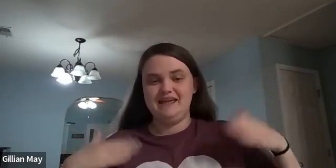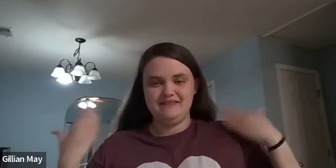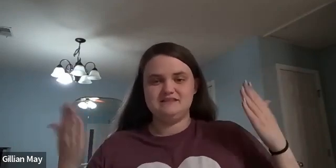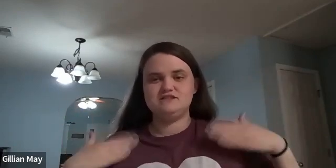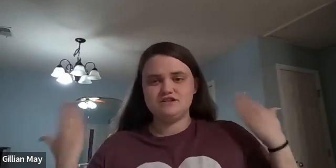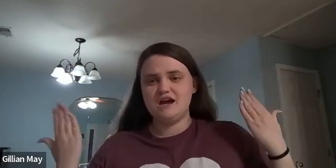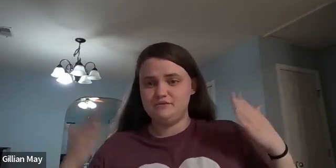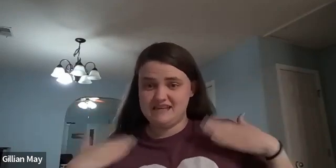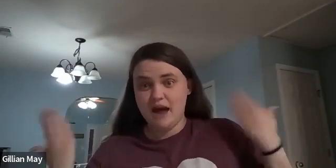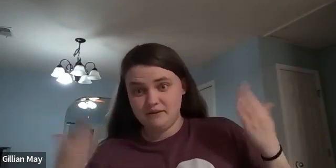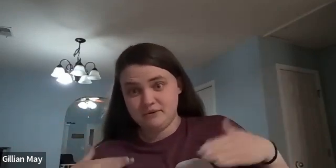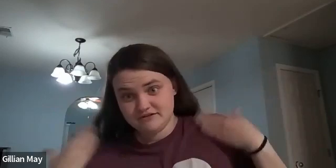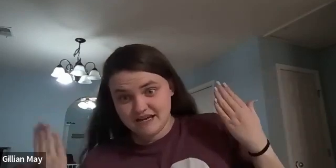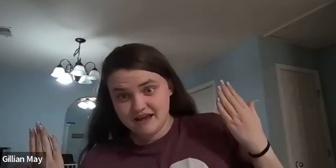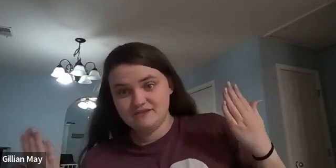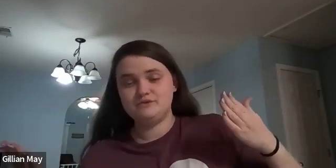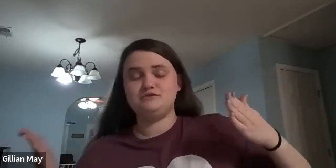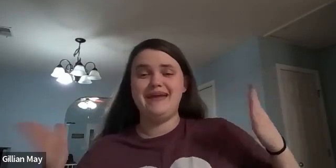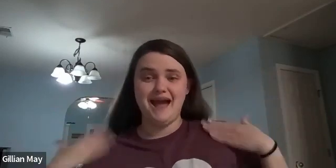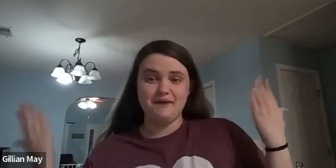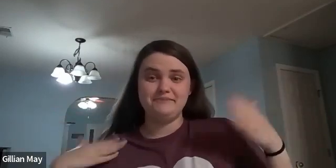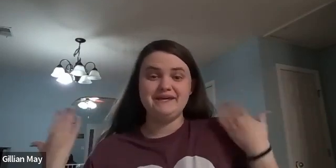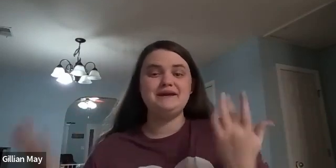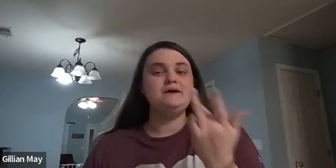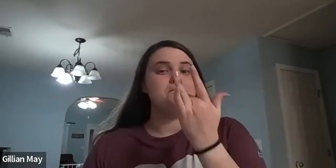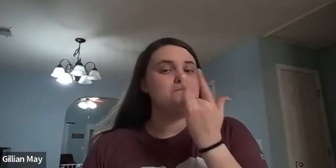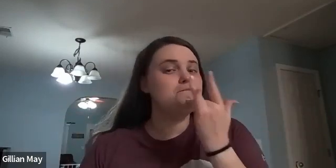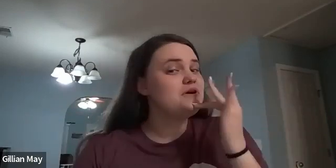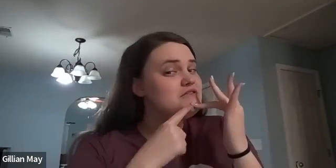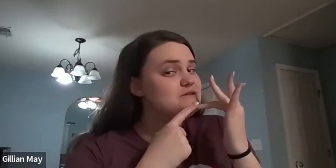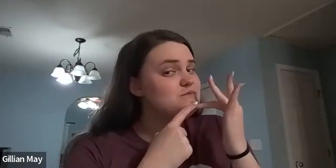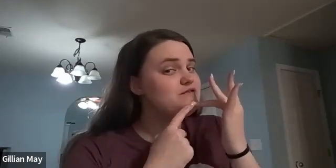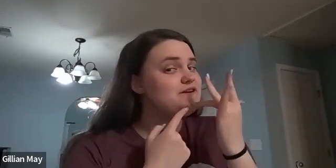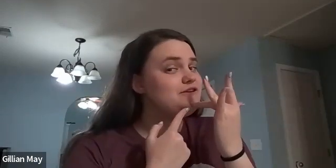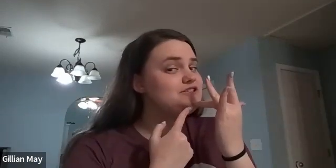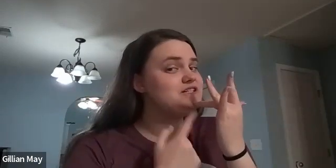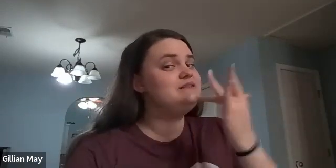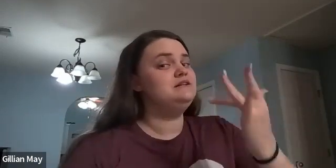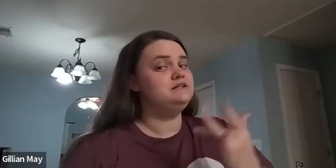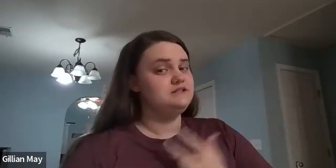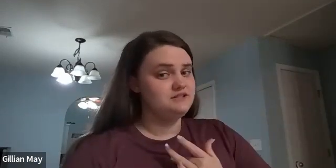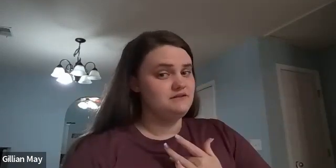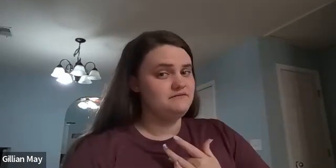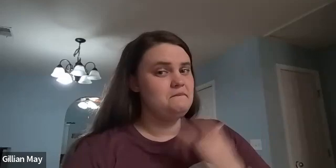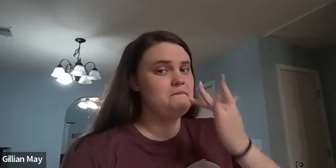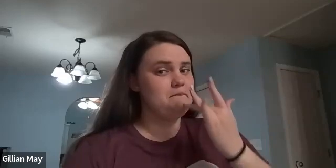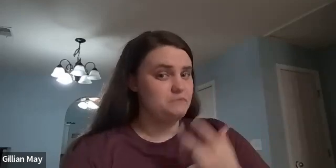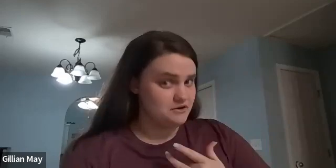And this is also how you would say happy birthday, which would be happy birth. It's your middle finger on your chin to yourself.